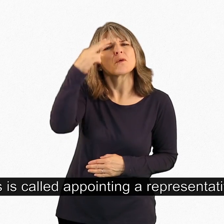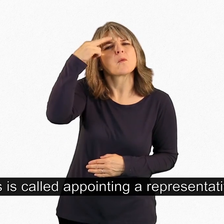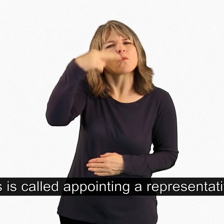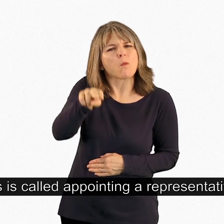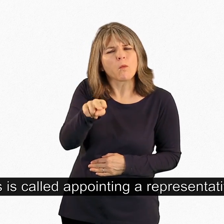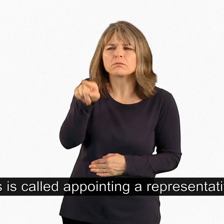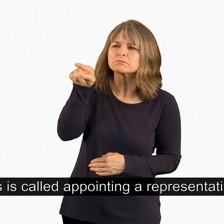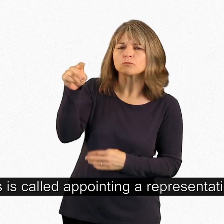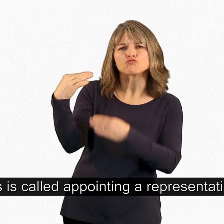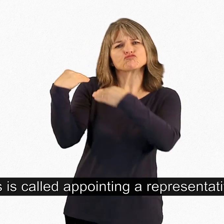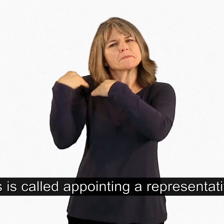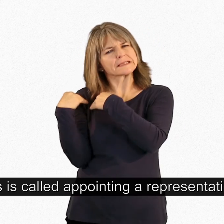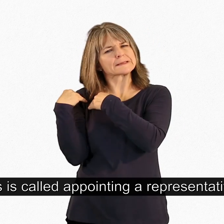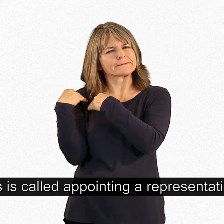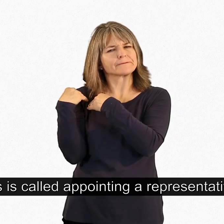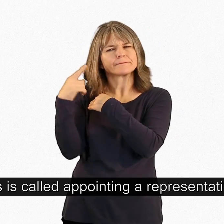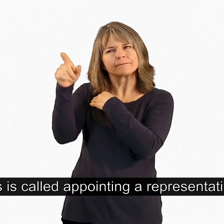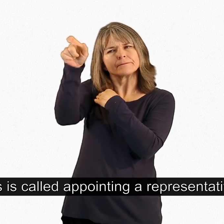This is called appointing a representative.